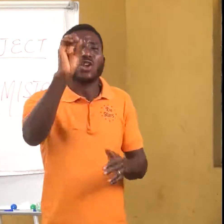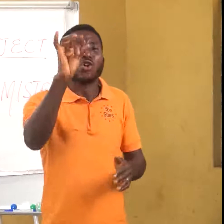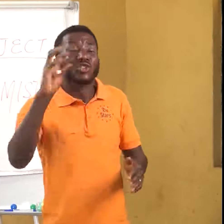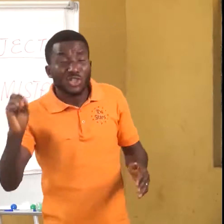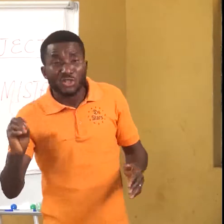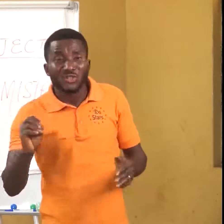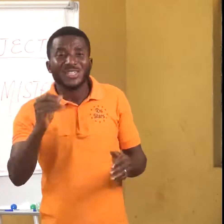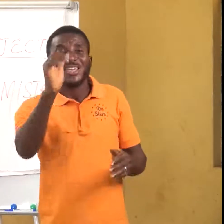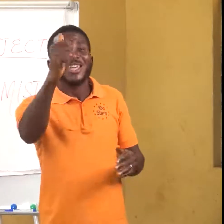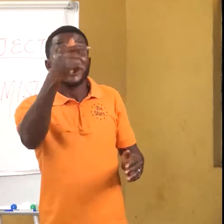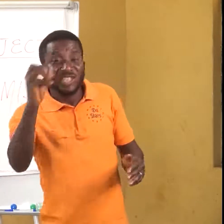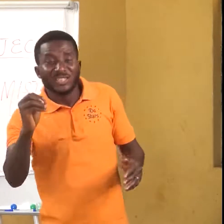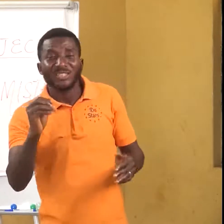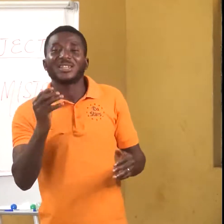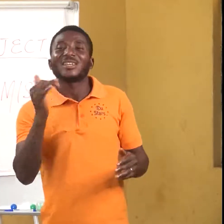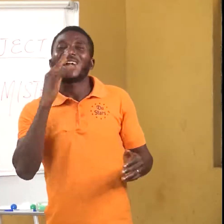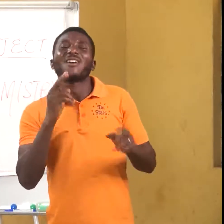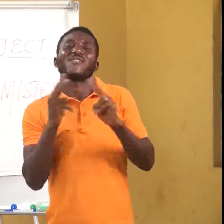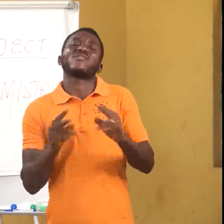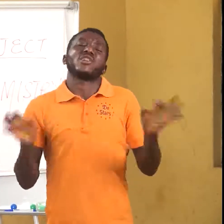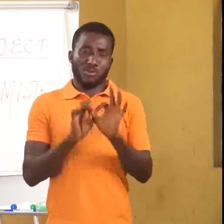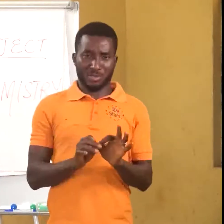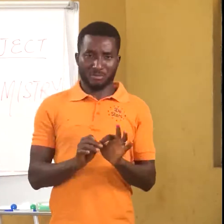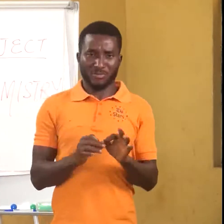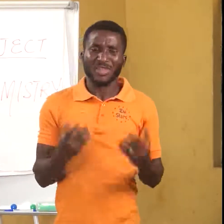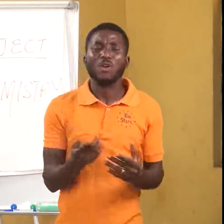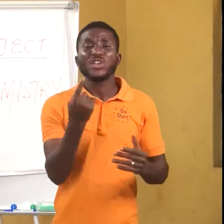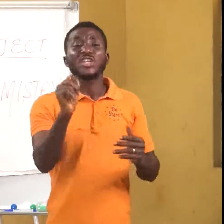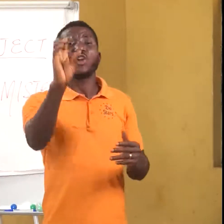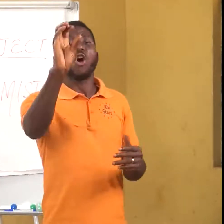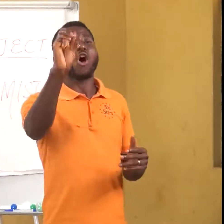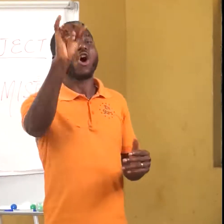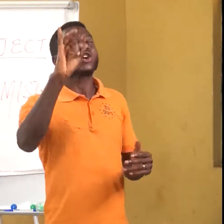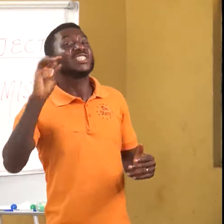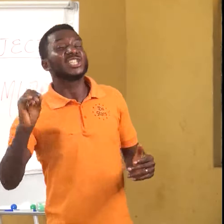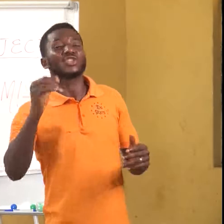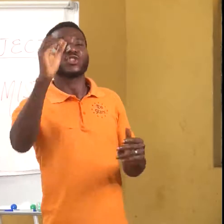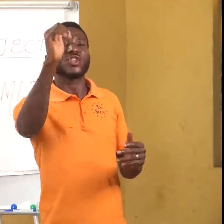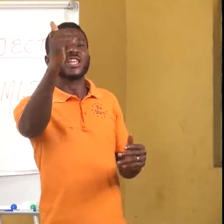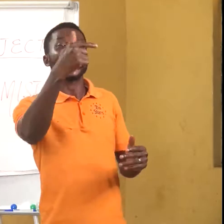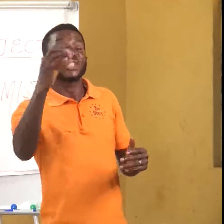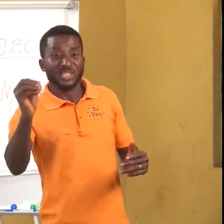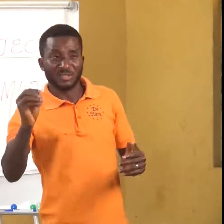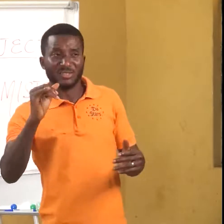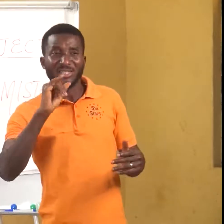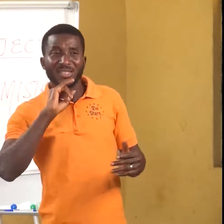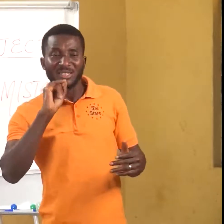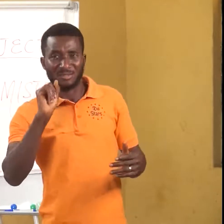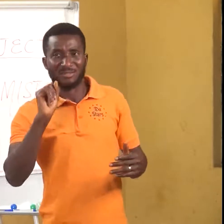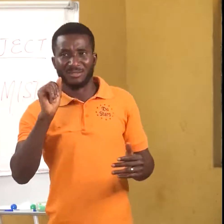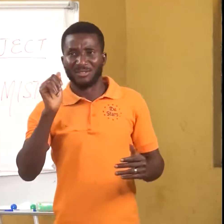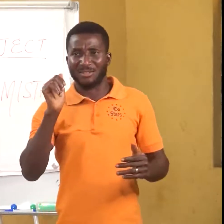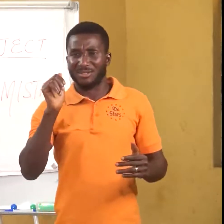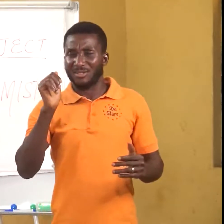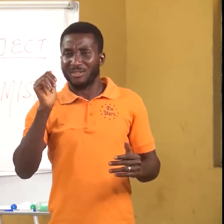important concepts. Now, what is an oxidizing agent? Oxidizing agent is the species from the reactant that is